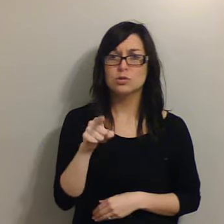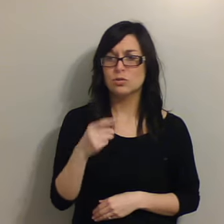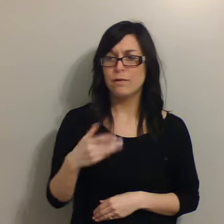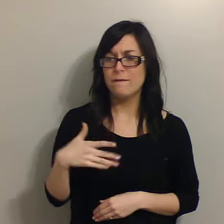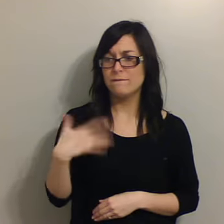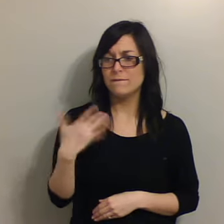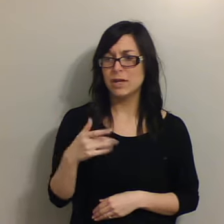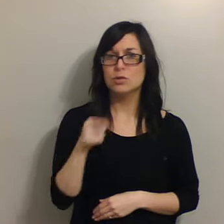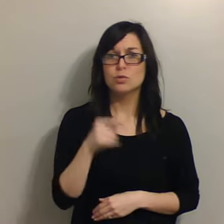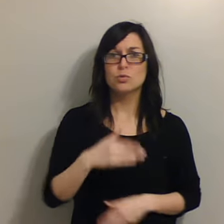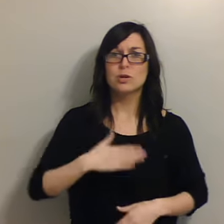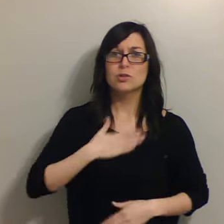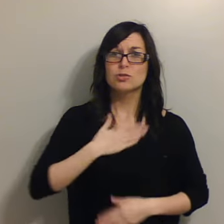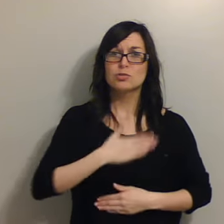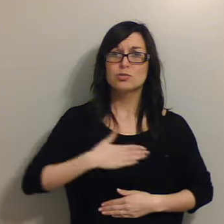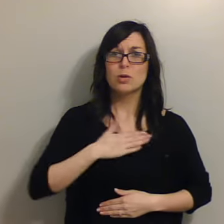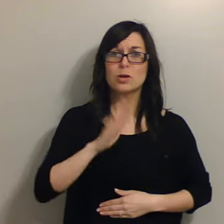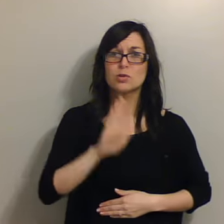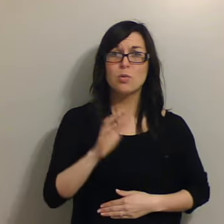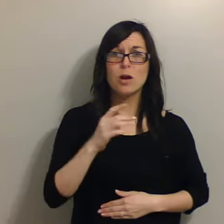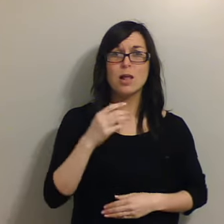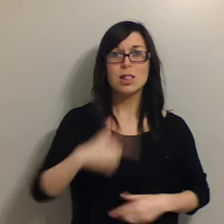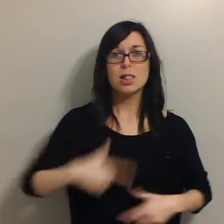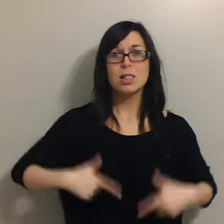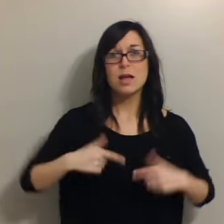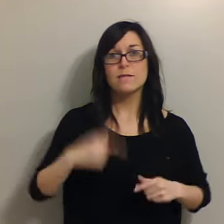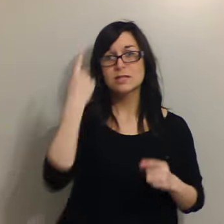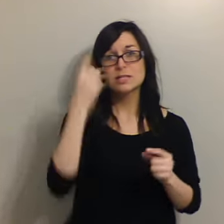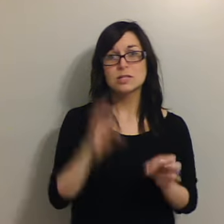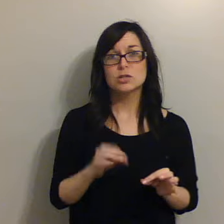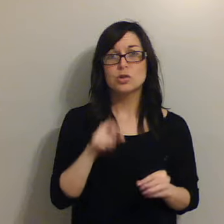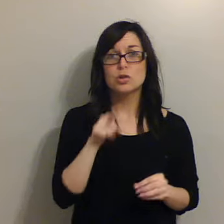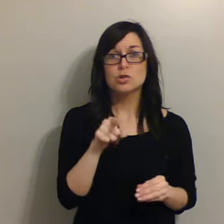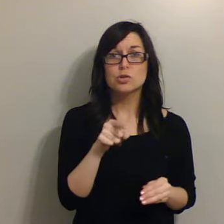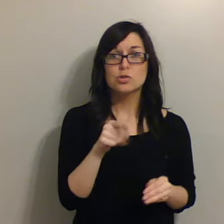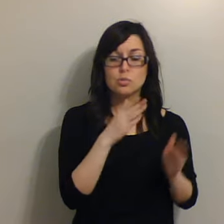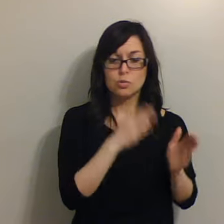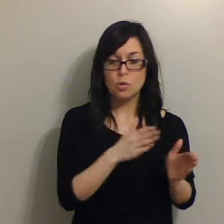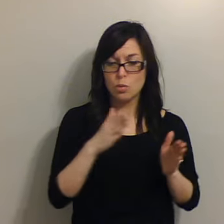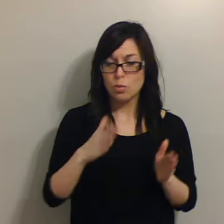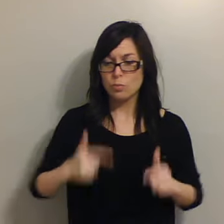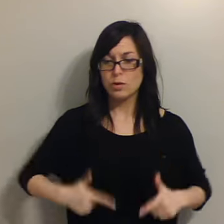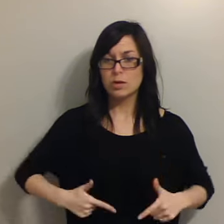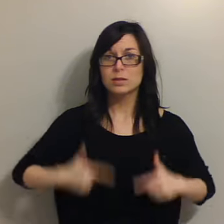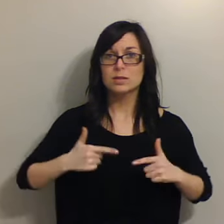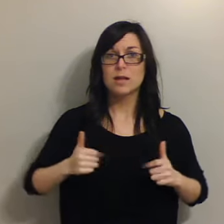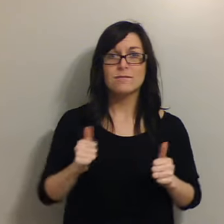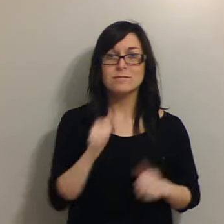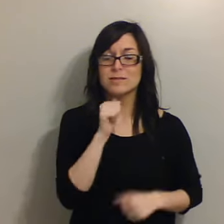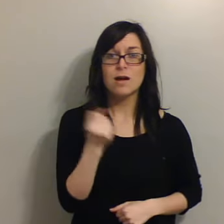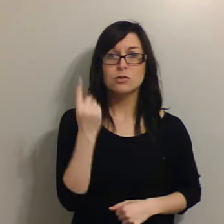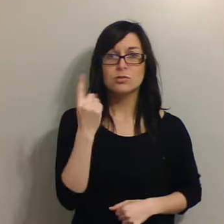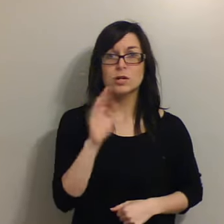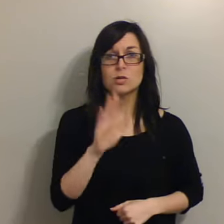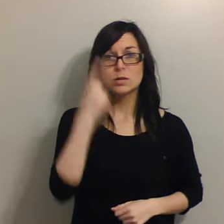choices? Do you separate them from routine unconscious matter? Or do you always come to the forefront